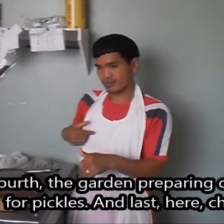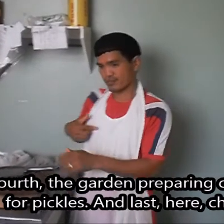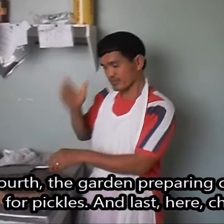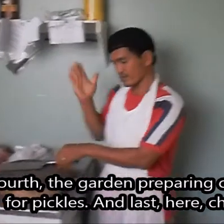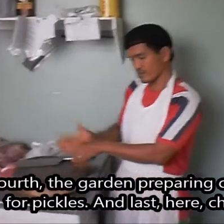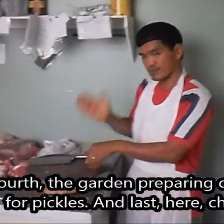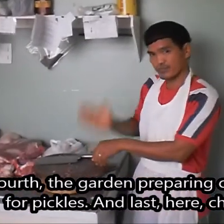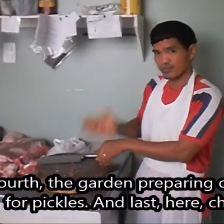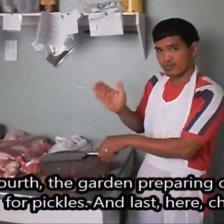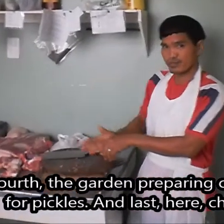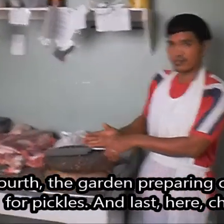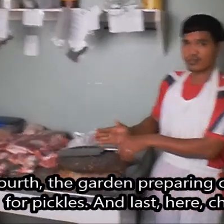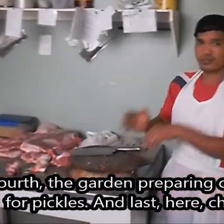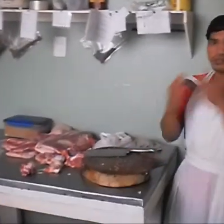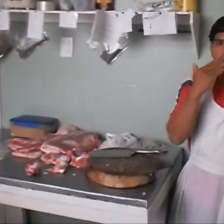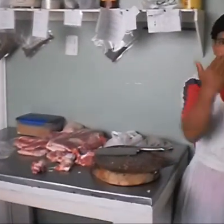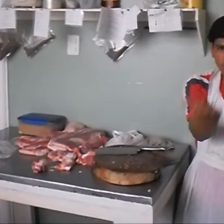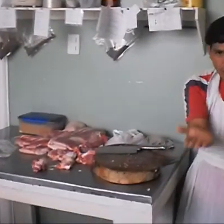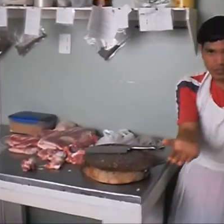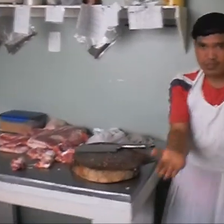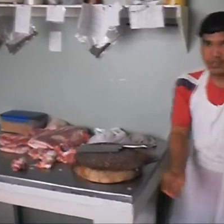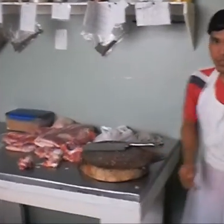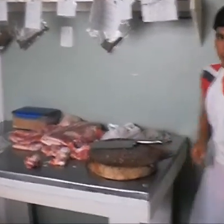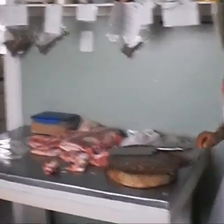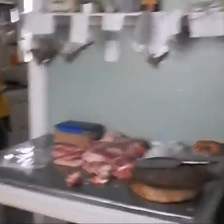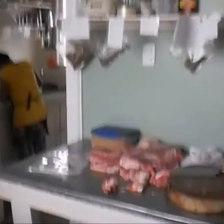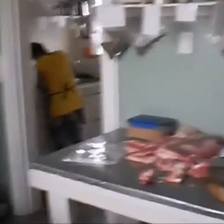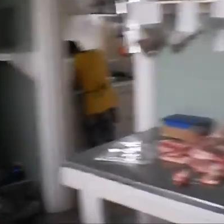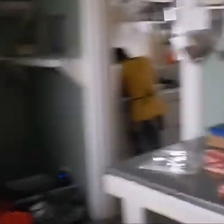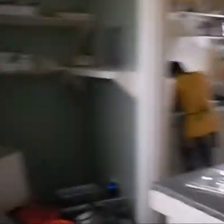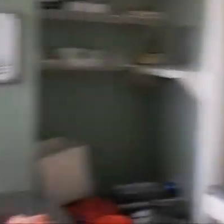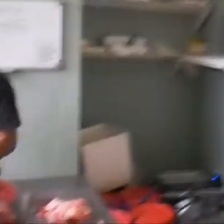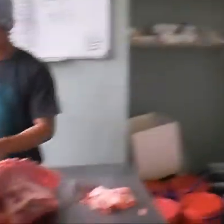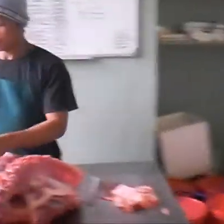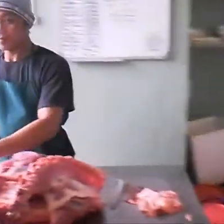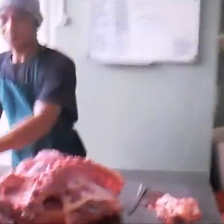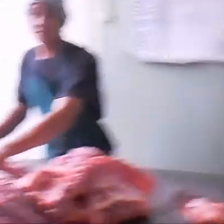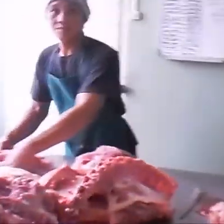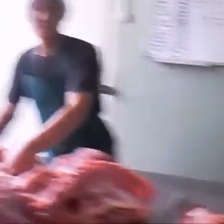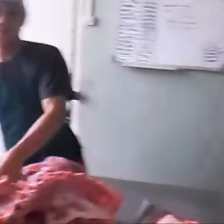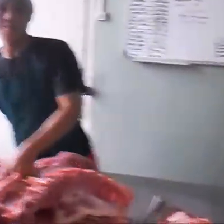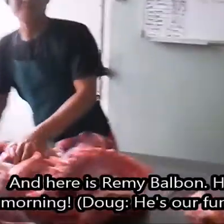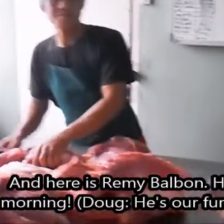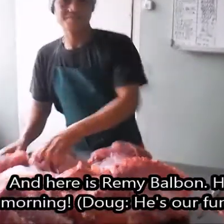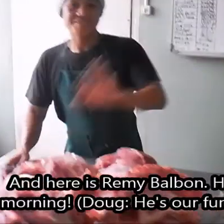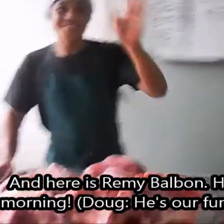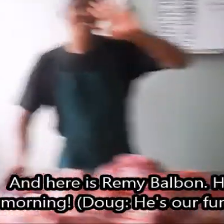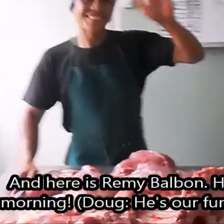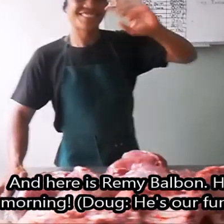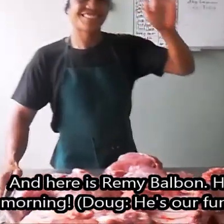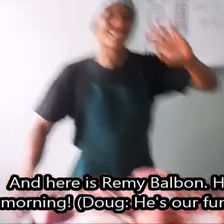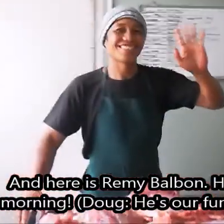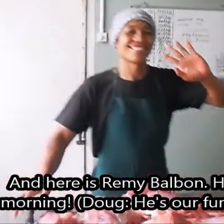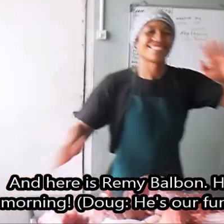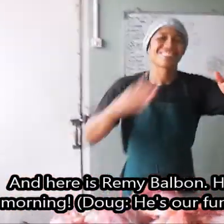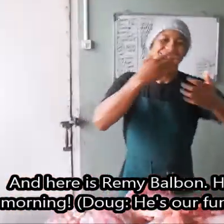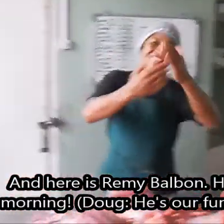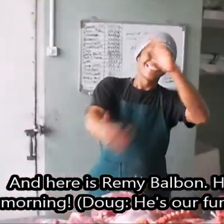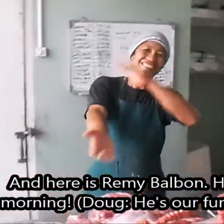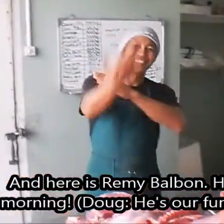for the pickles, and at last here. So these are his various duties. Here is Remy Balbon. Hi.